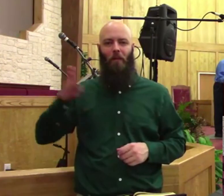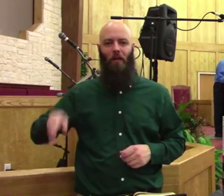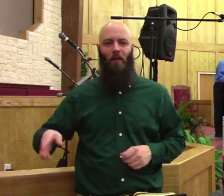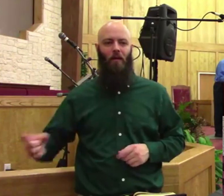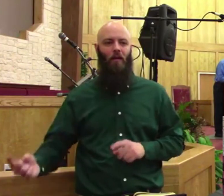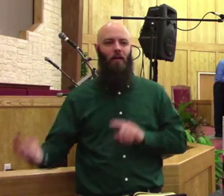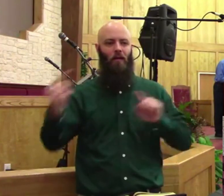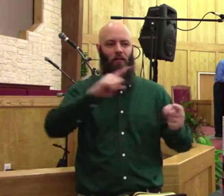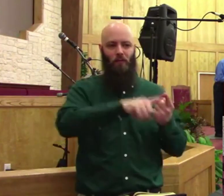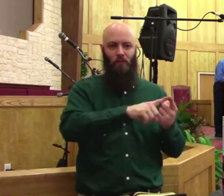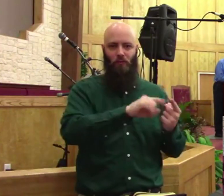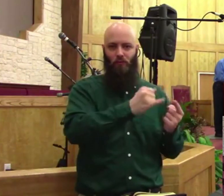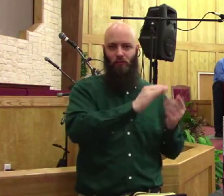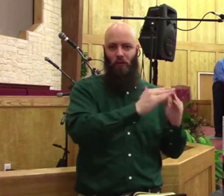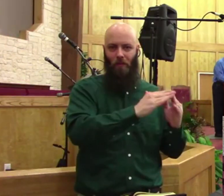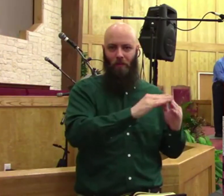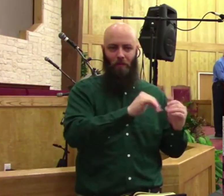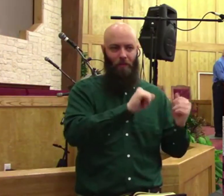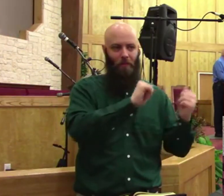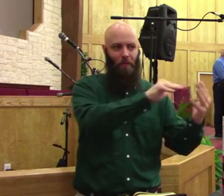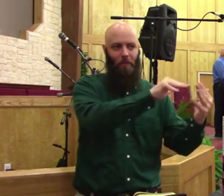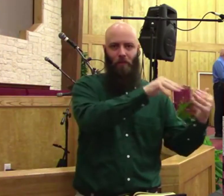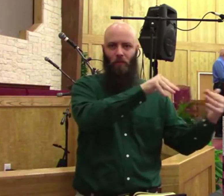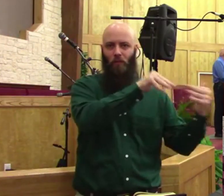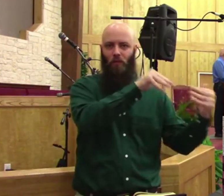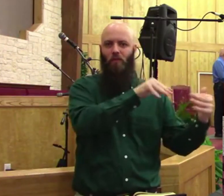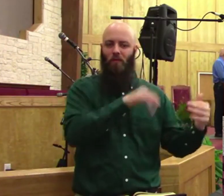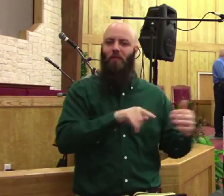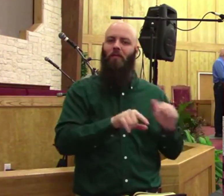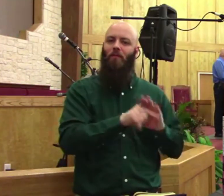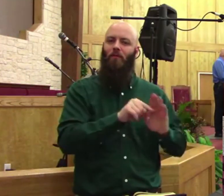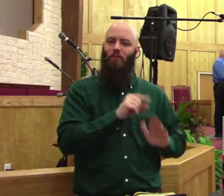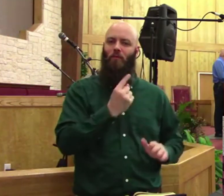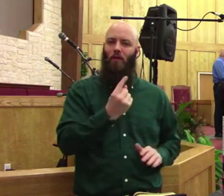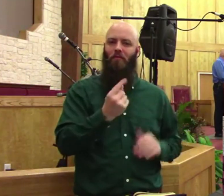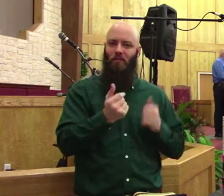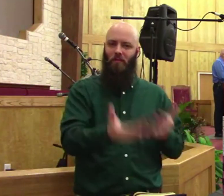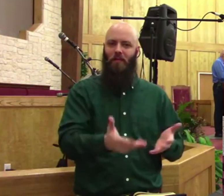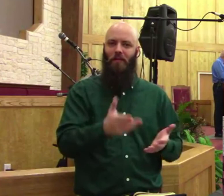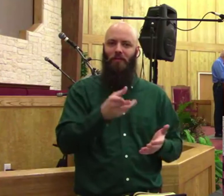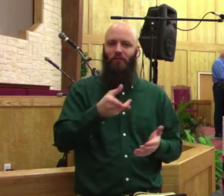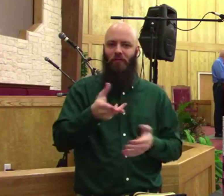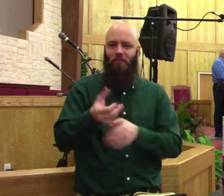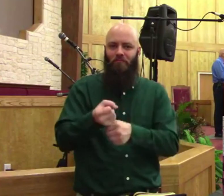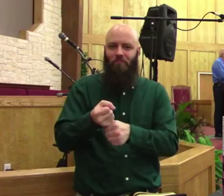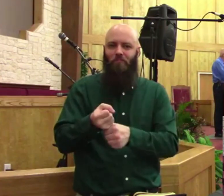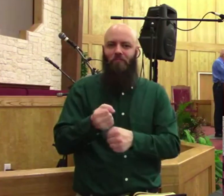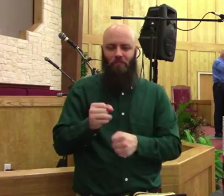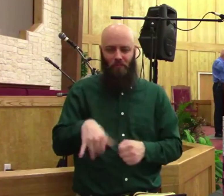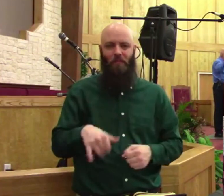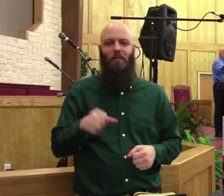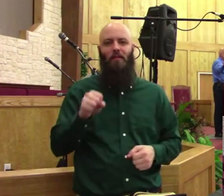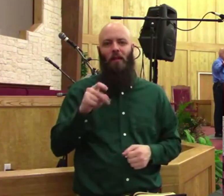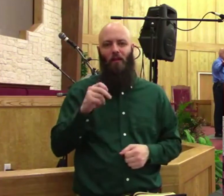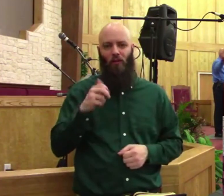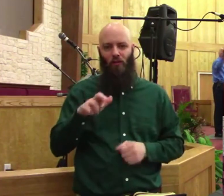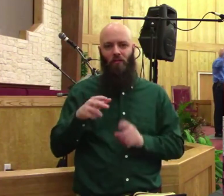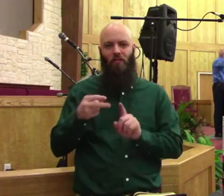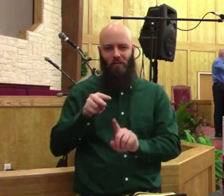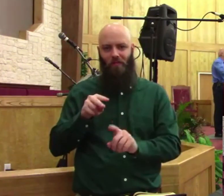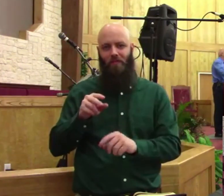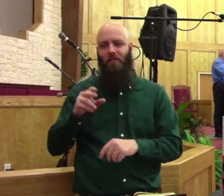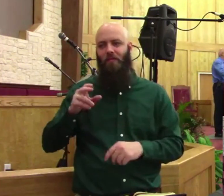to Jerusalem and besieged it. So verse 1 gives us a history. Here's a secular history. King